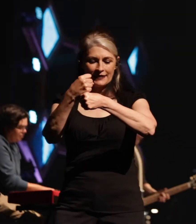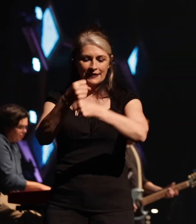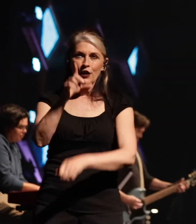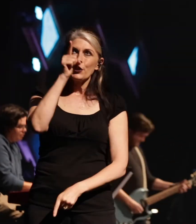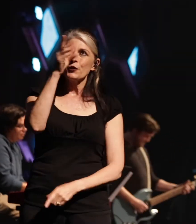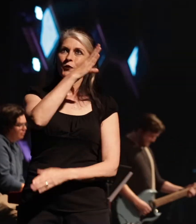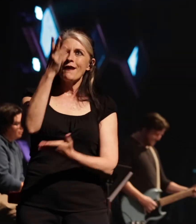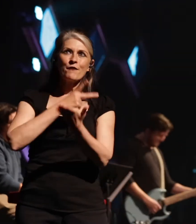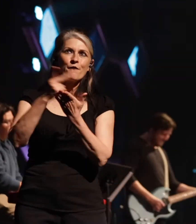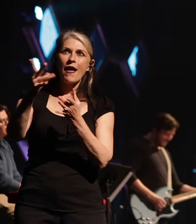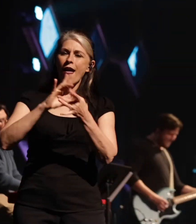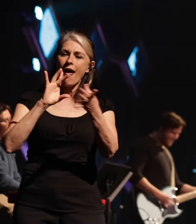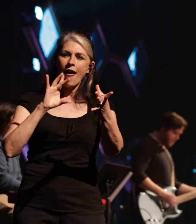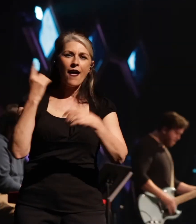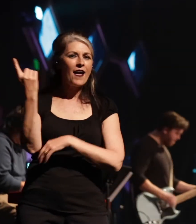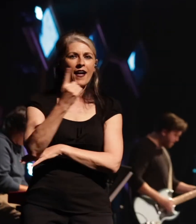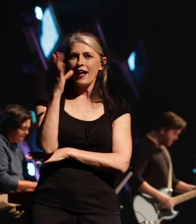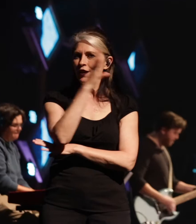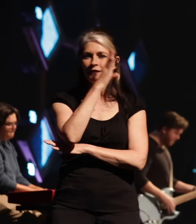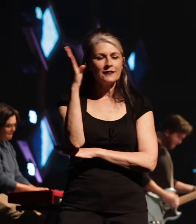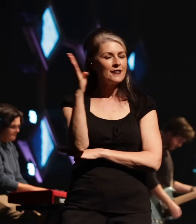confidence. You never